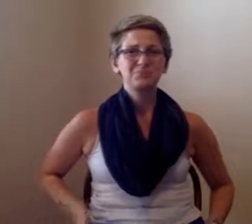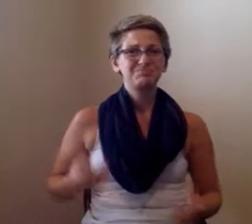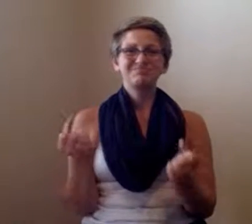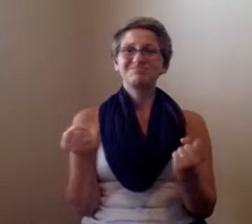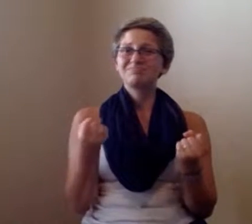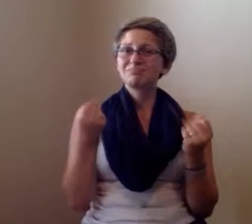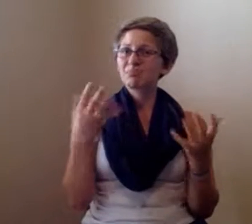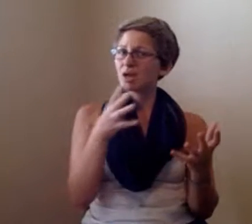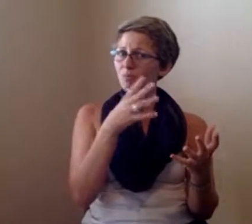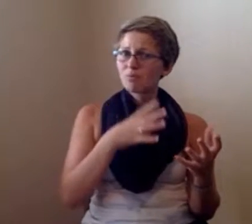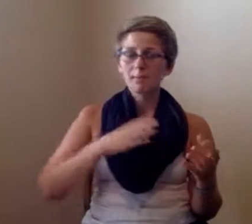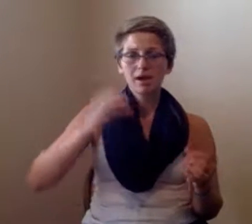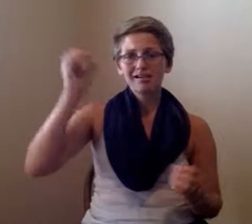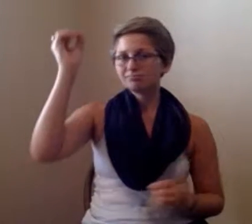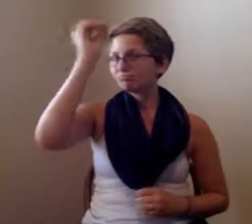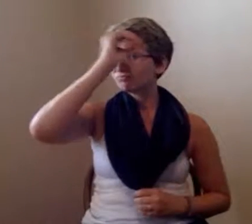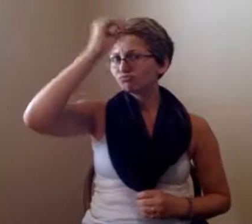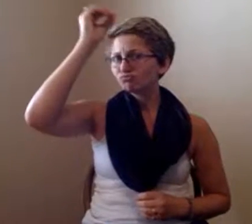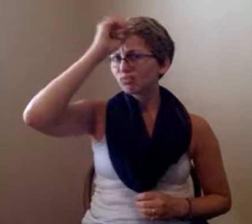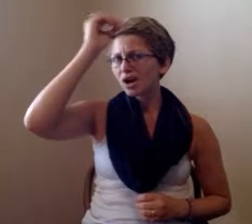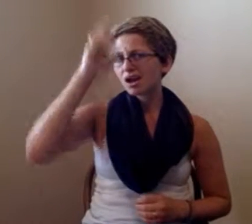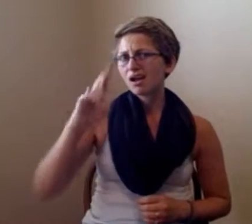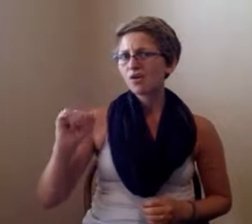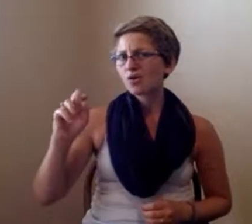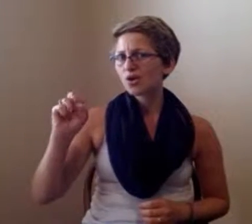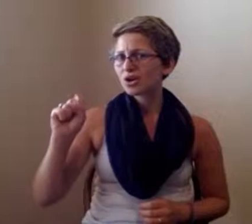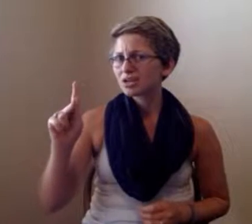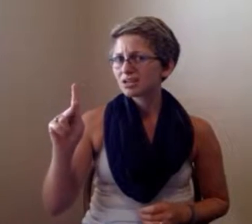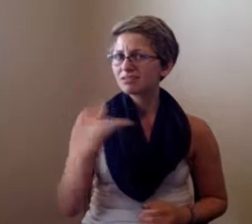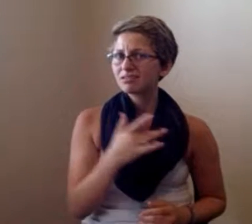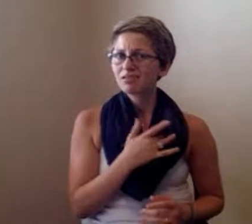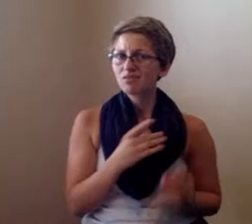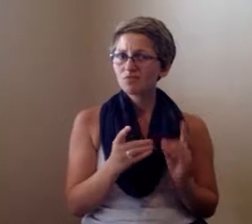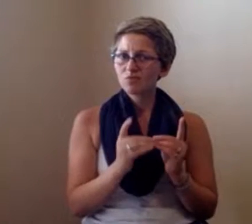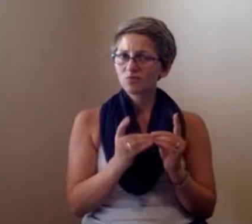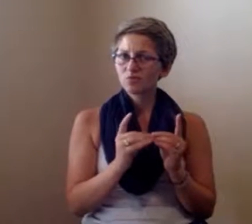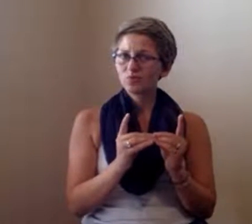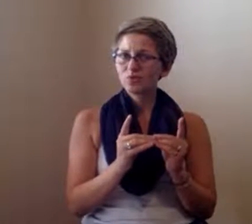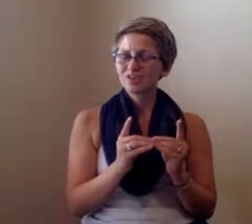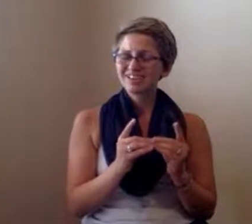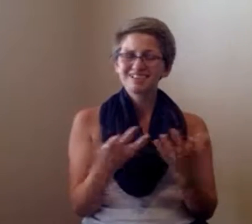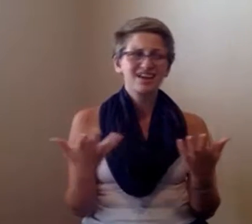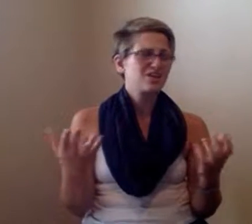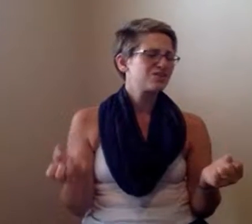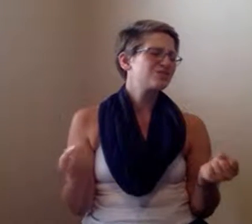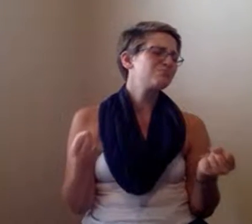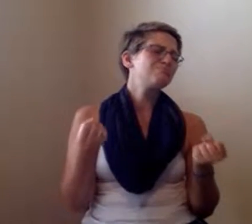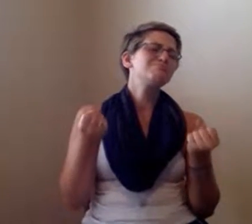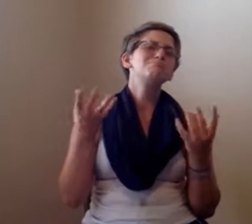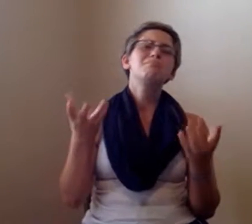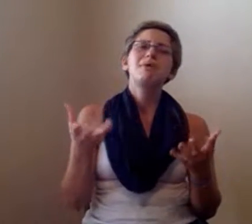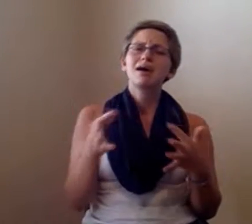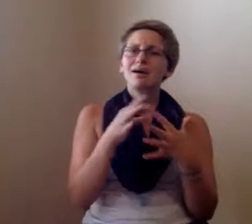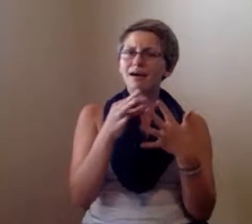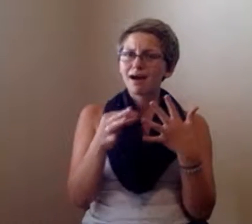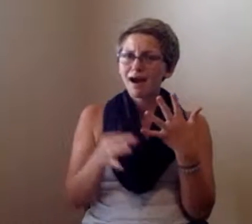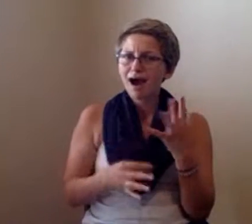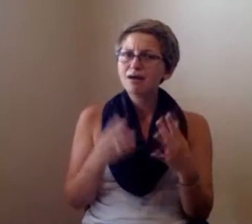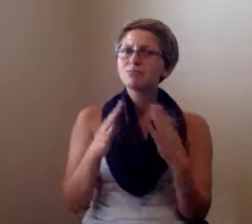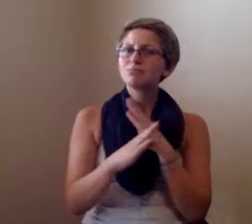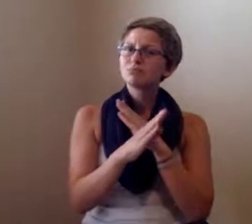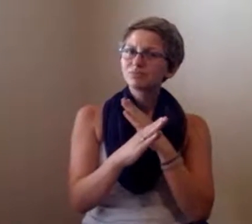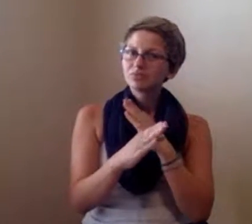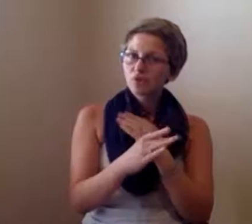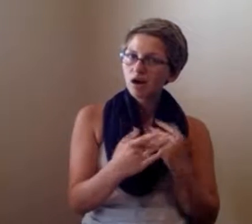And it is largely preventable. There's a lot of things that we can do to help prevent this, which is important. The big